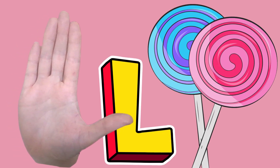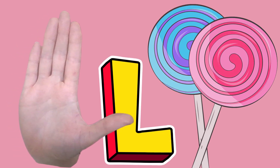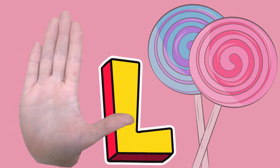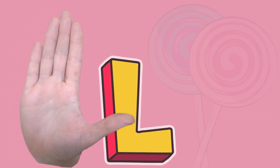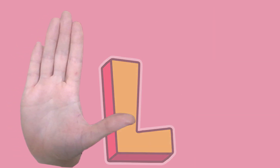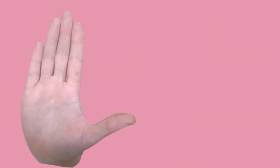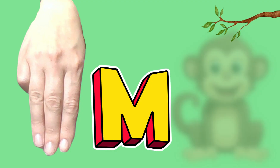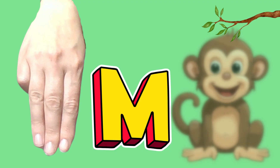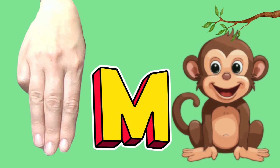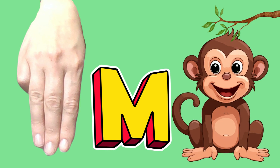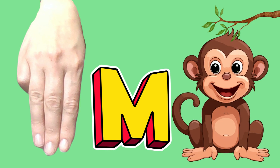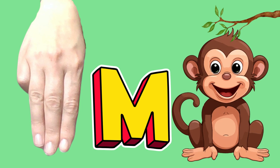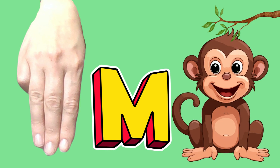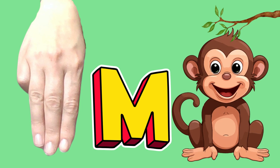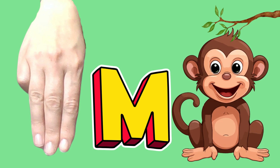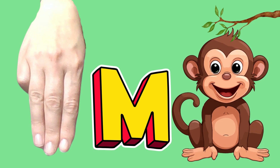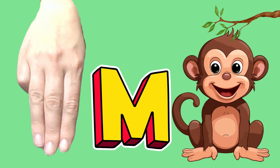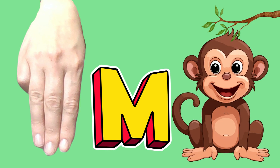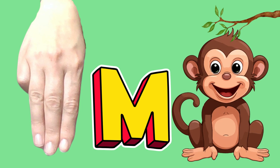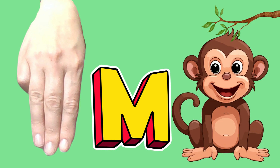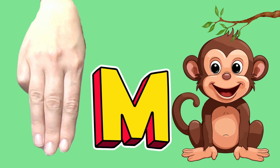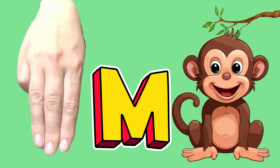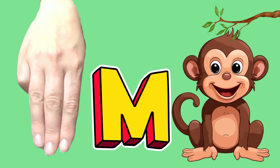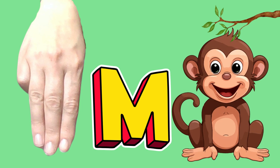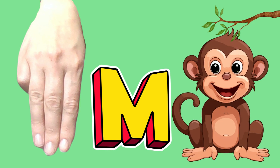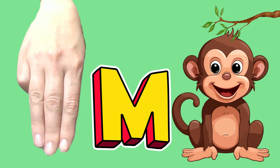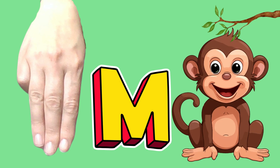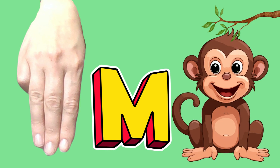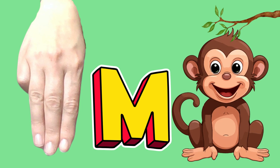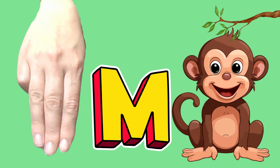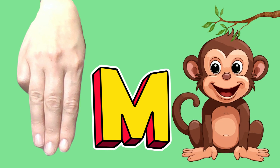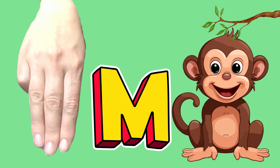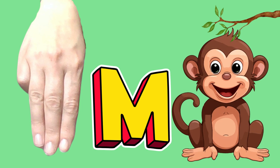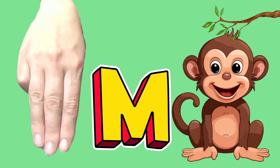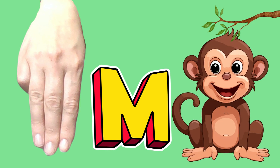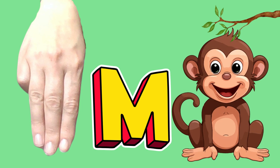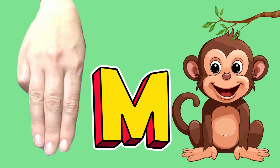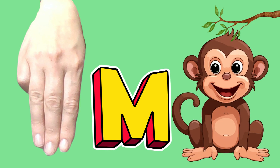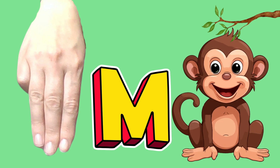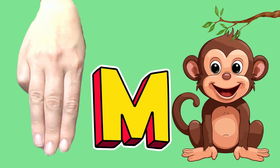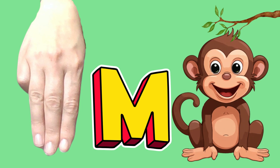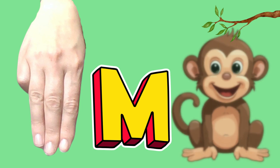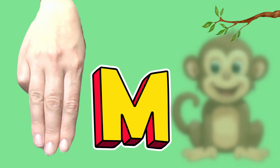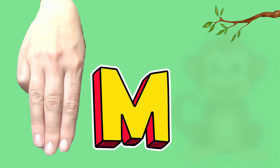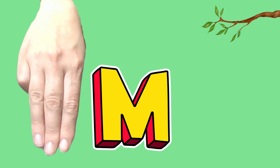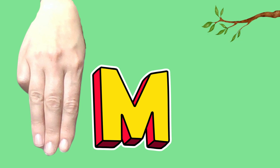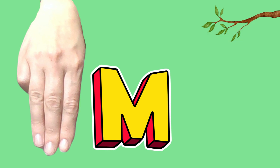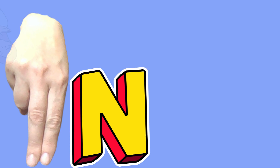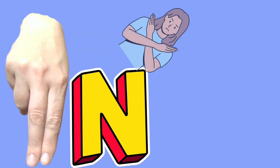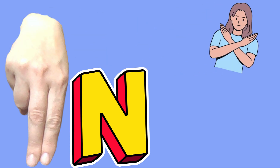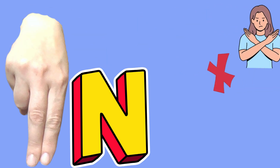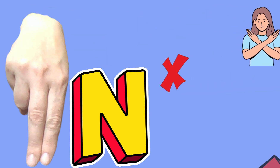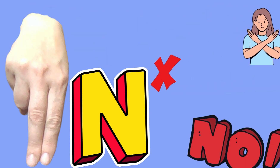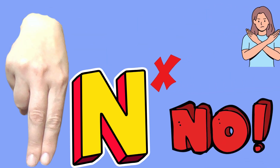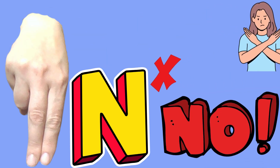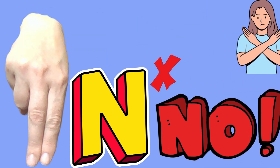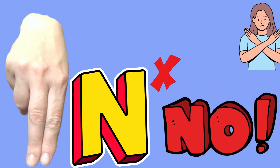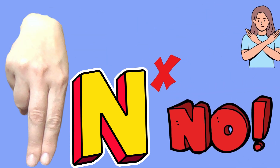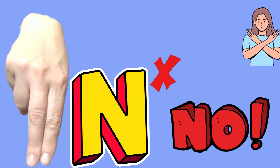Lollipop. M is for monkey. Monkey. N is for no.